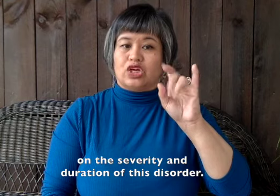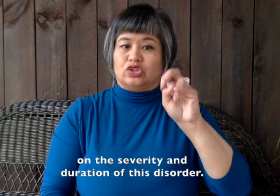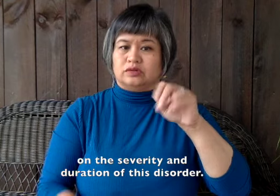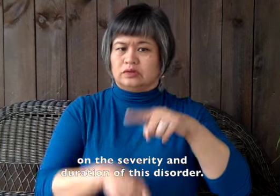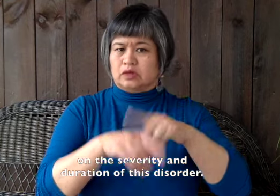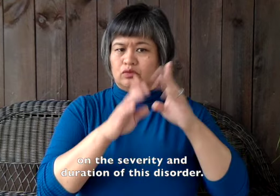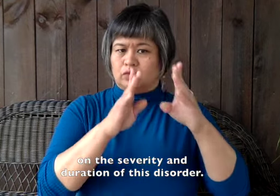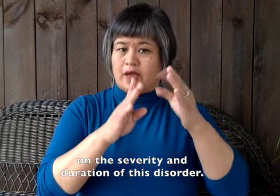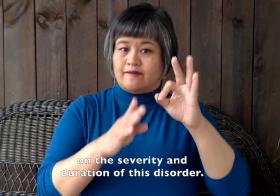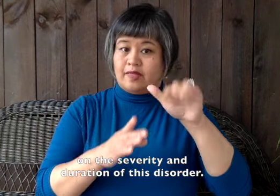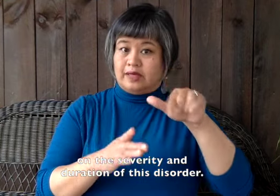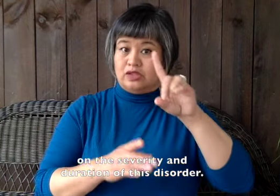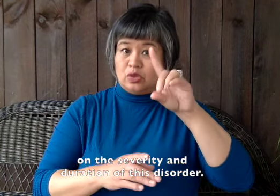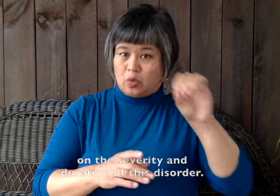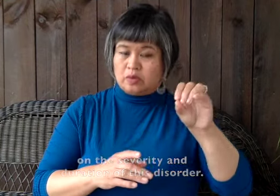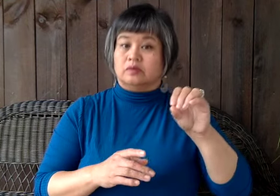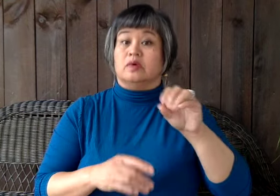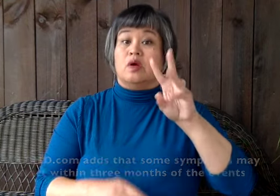this disorder.